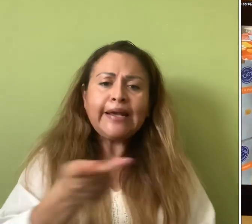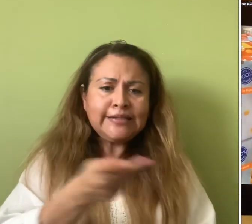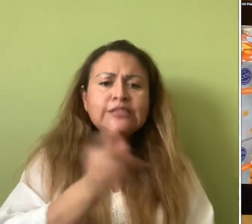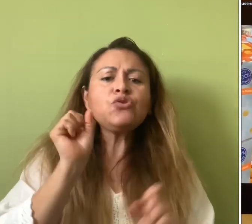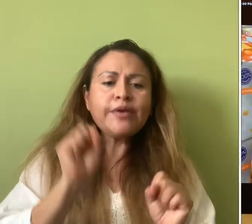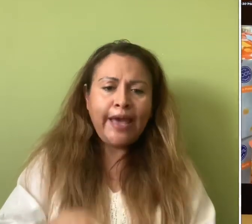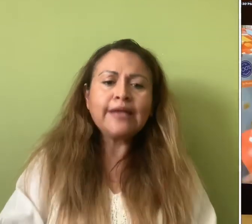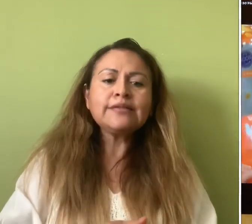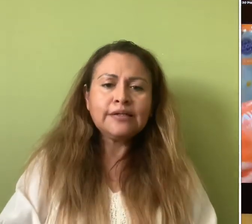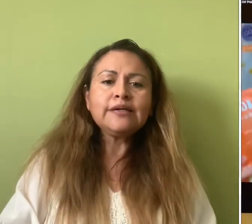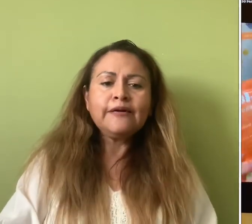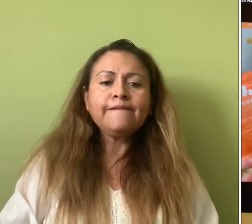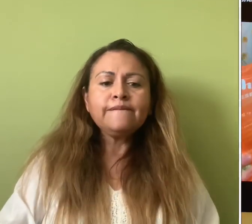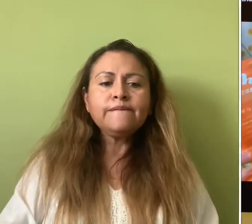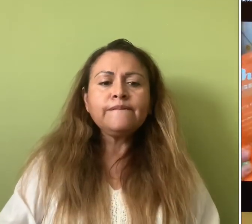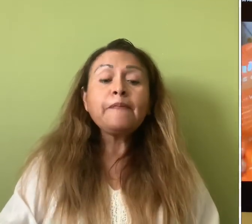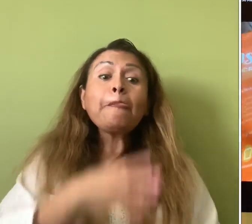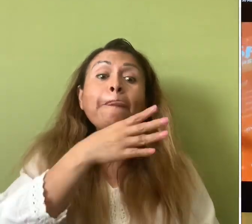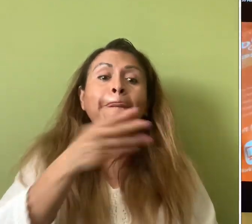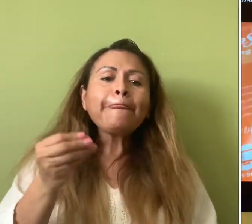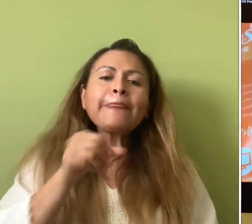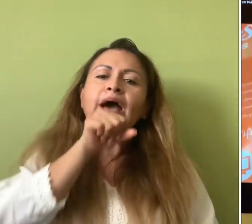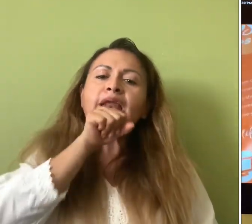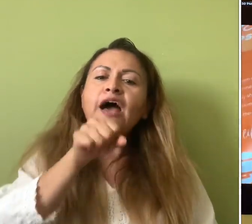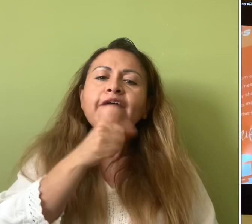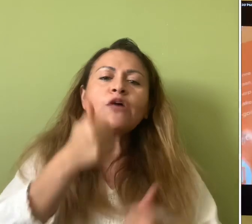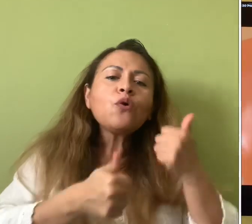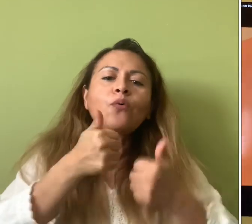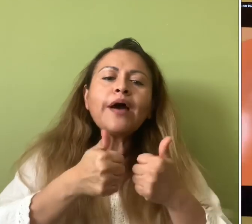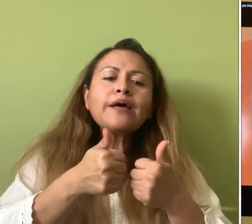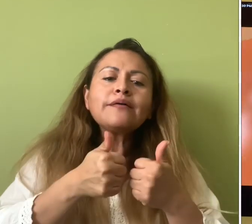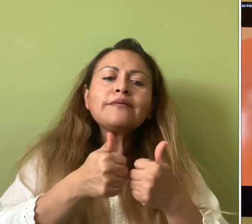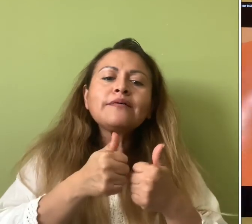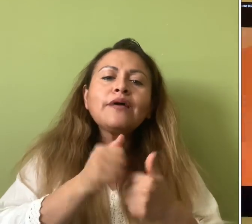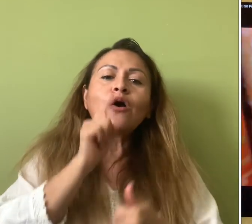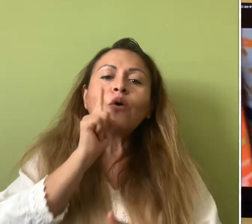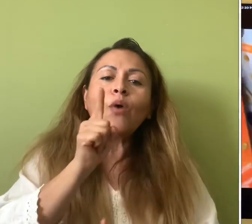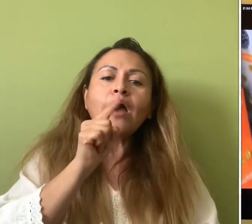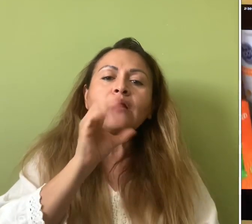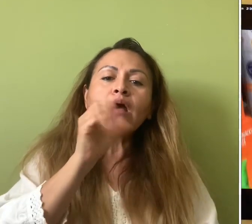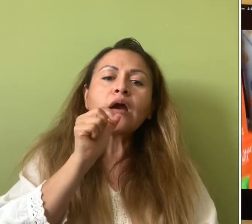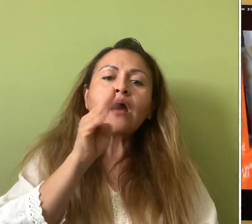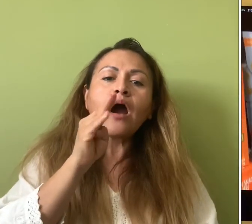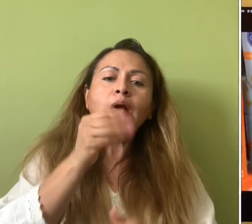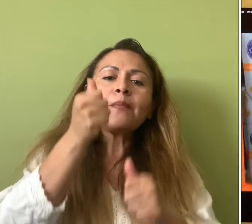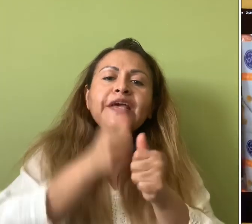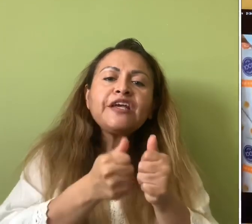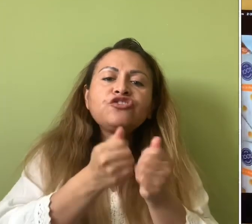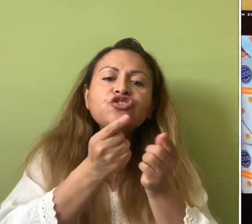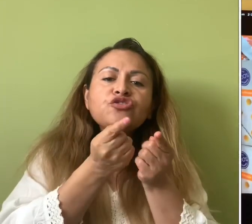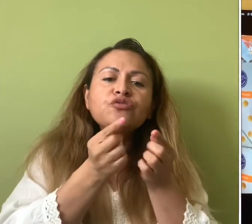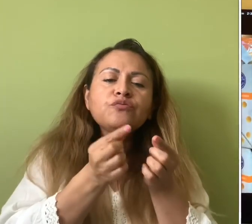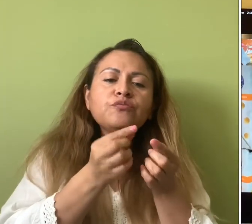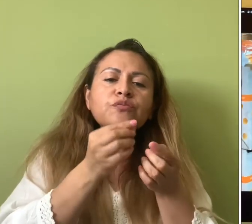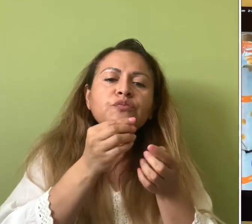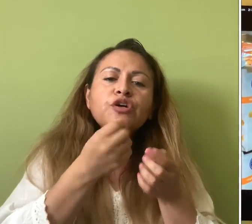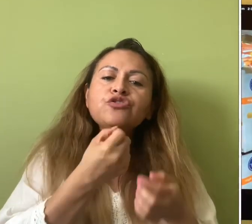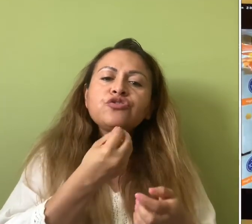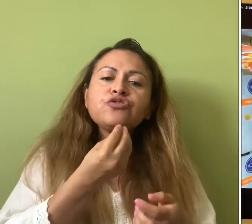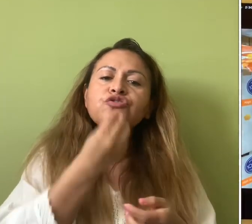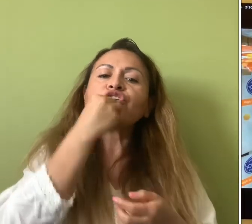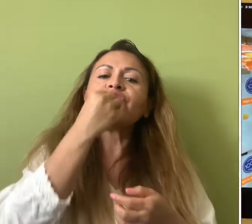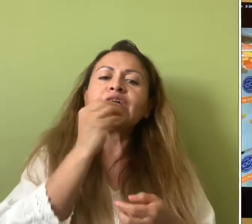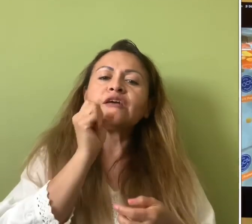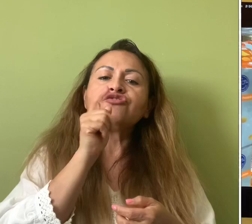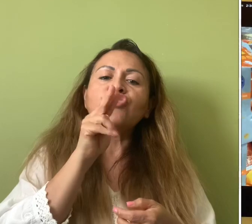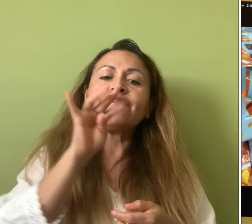can't have this. You can have this. And what I love about it is it's literally one carb per serving. So these are the kind of snacks I want you to be eating